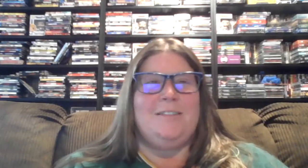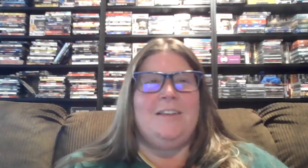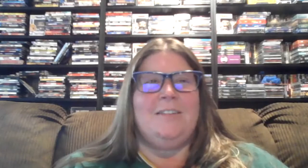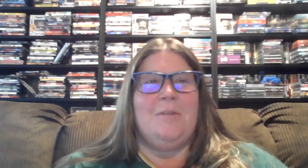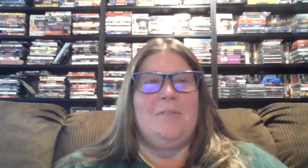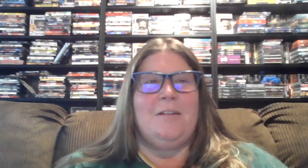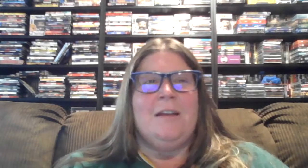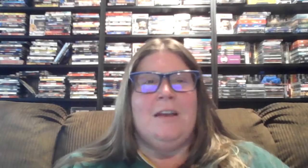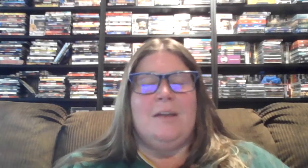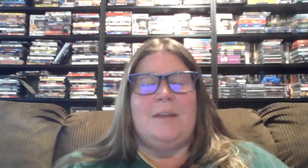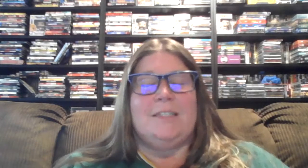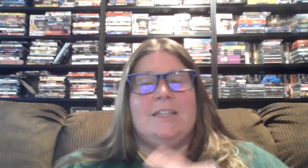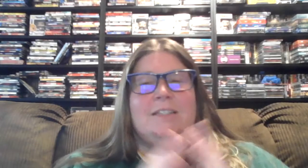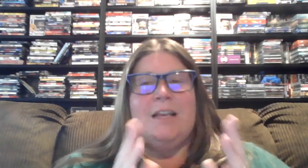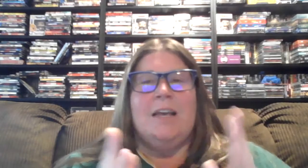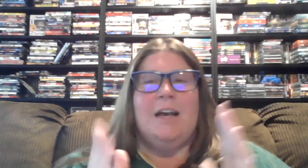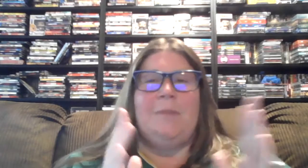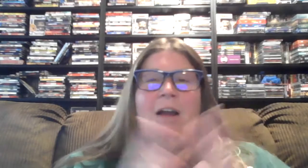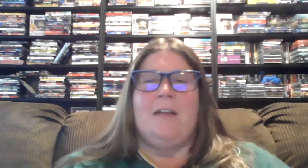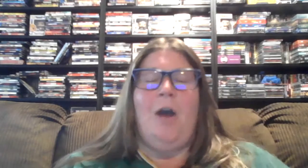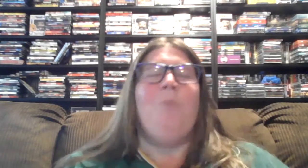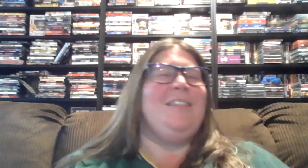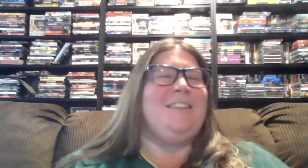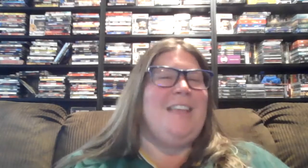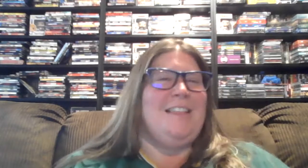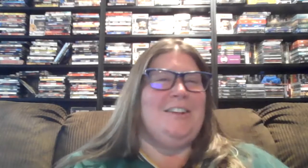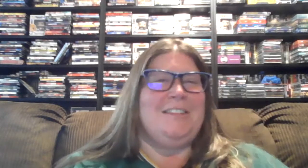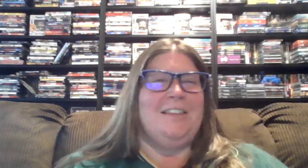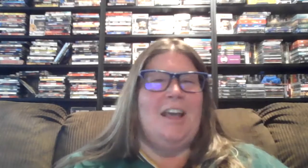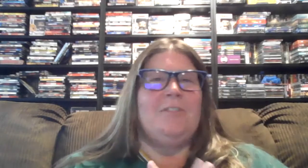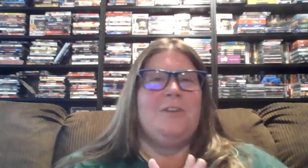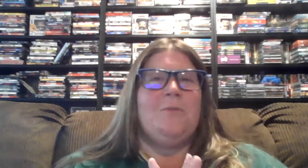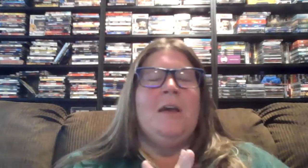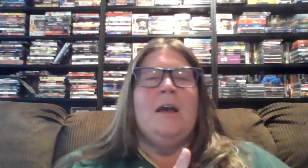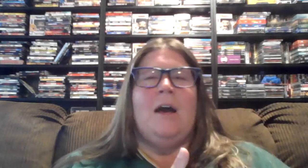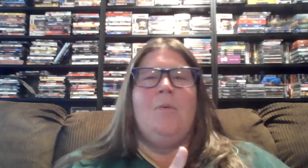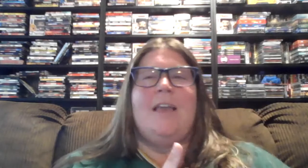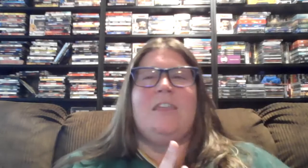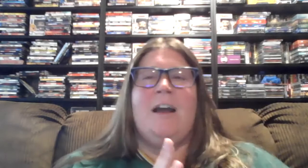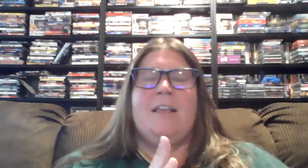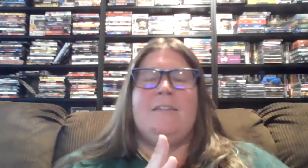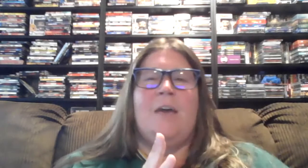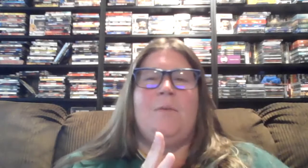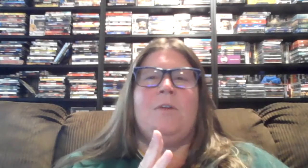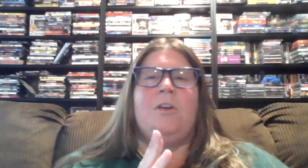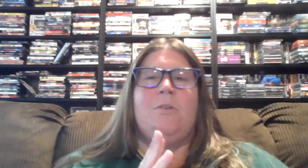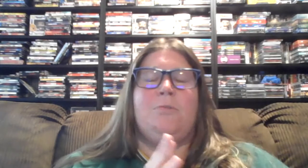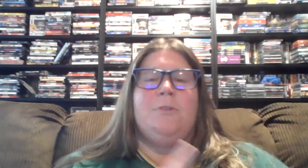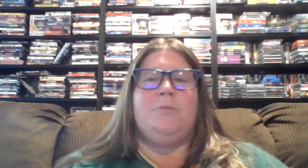skills. However, my skills, I hope to say that they're still there. So what I thought is that we would go through just